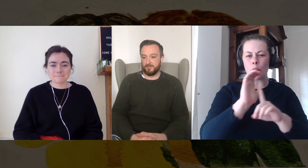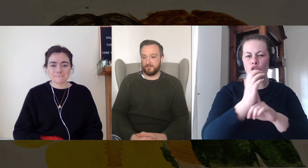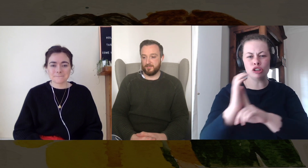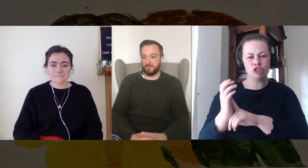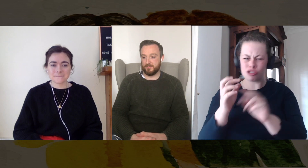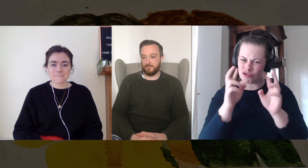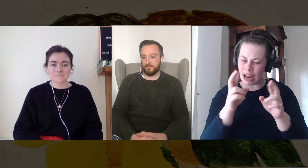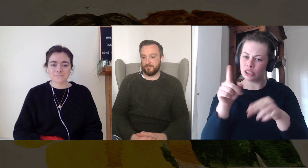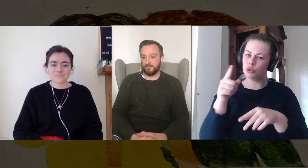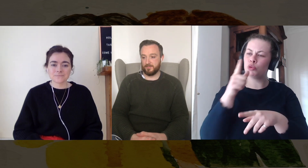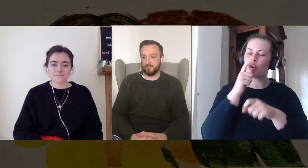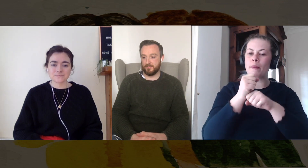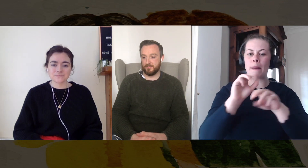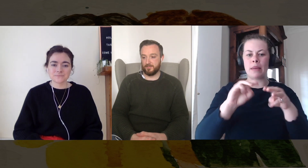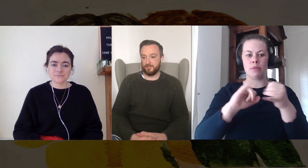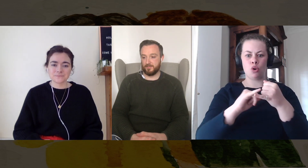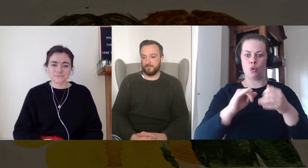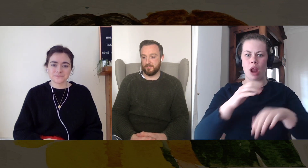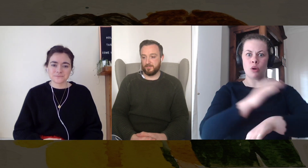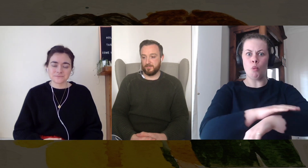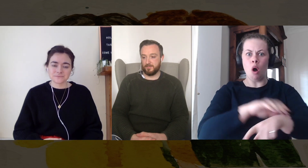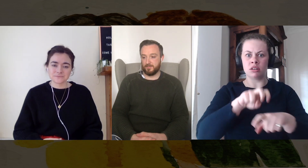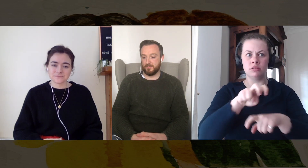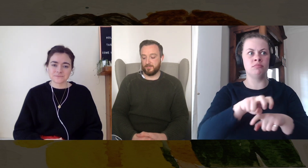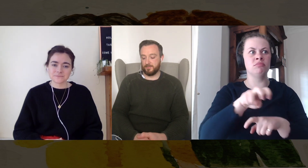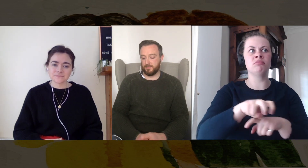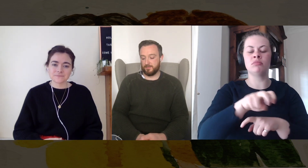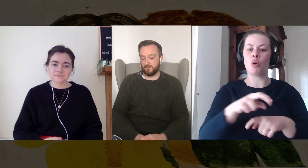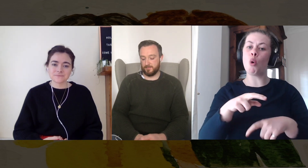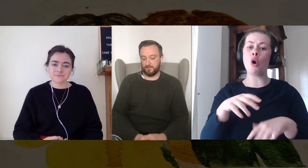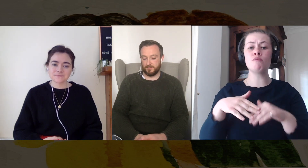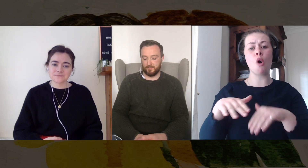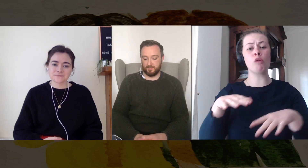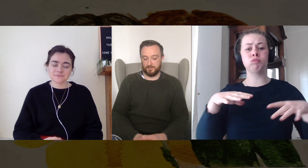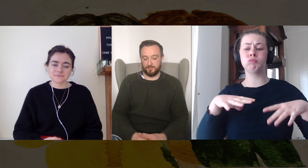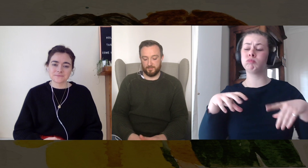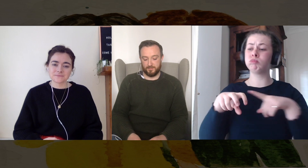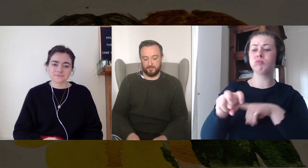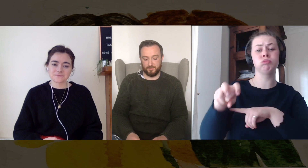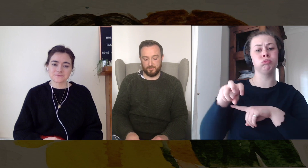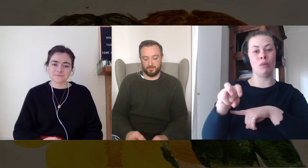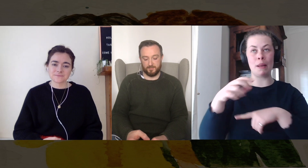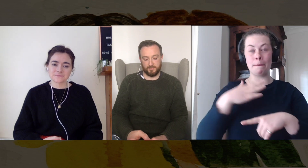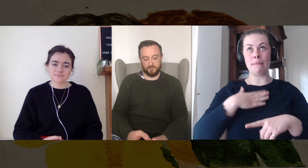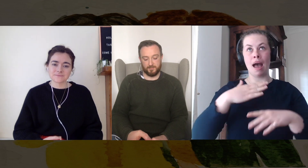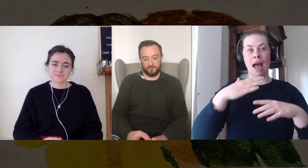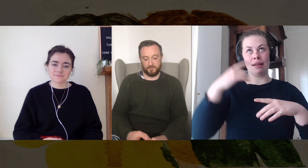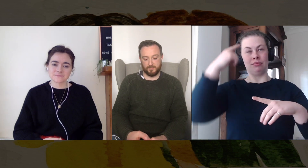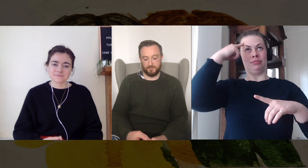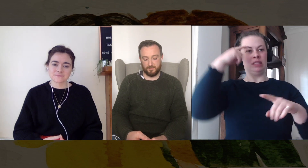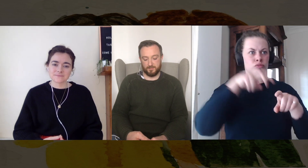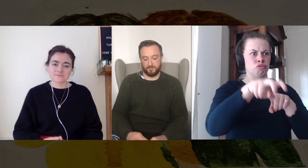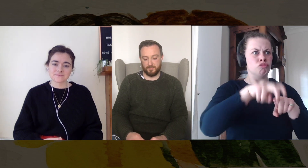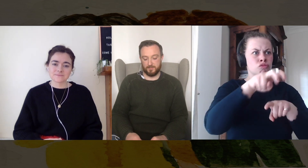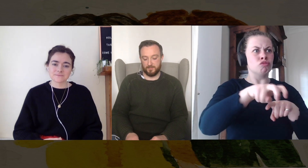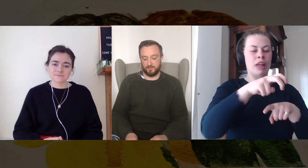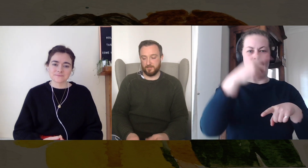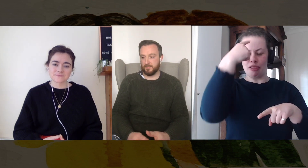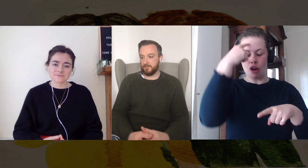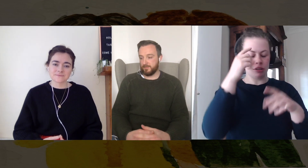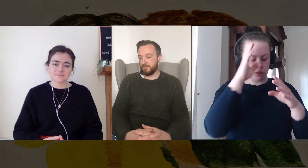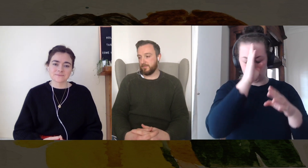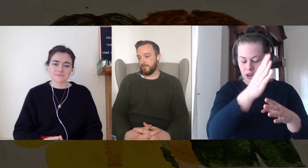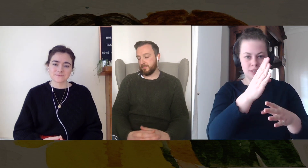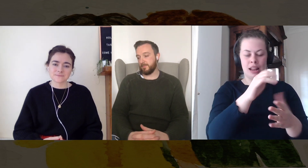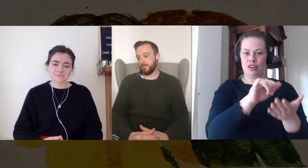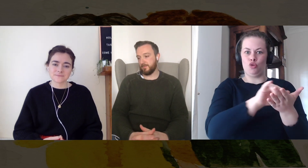you know what I mean? Yeah. No, totally. Yeah. Totally. Yeah. No, it's amazing. Yeah. I also think there's got to be a lot of culture around this as well, like because you were